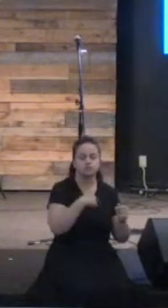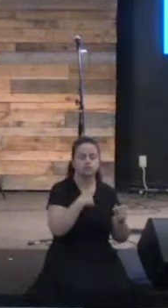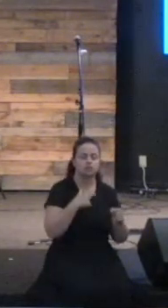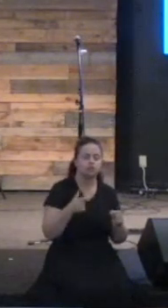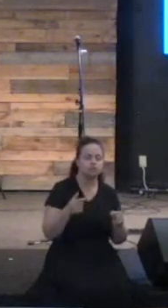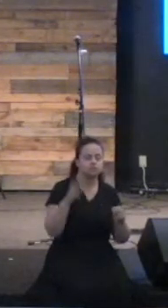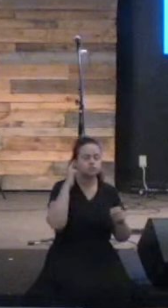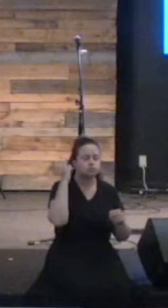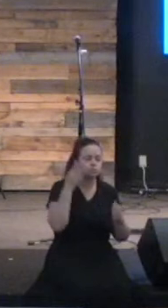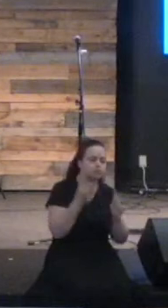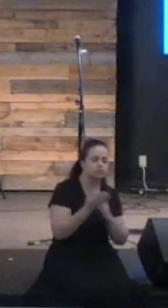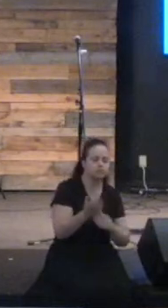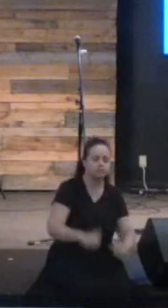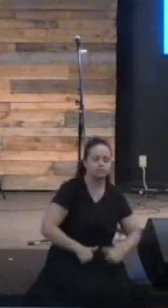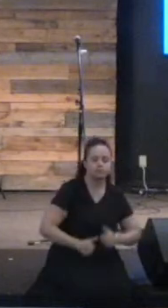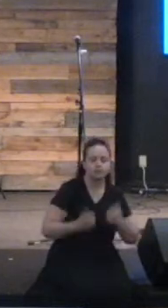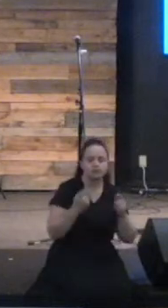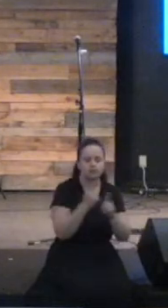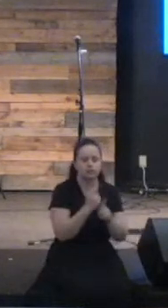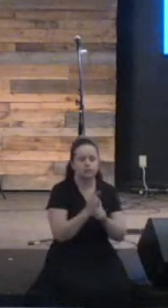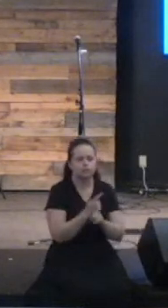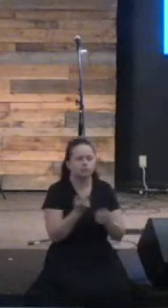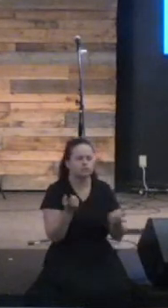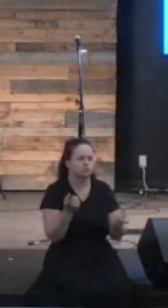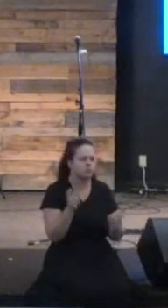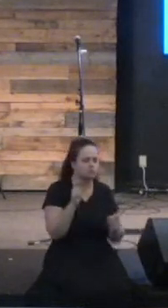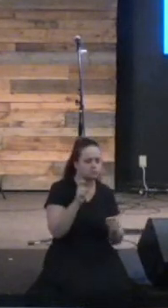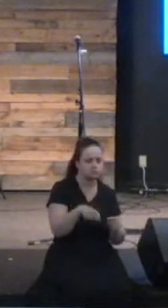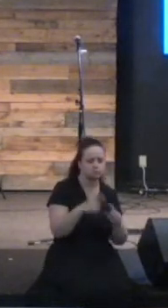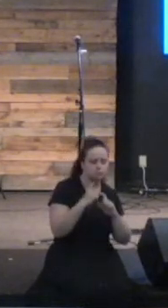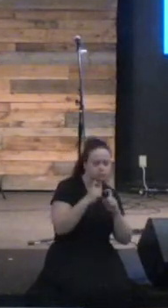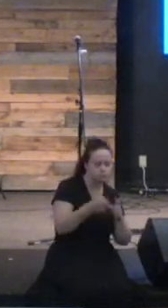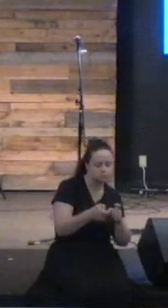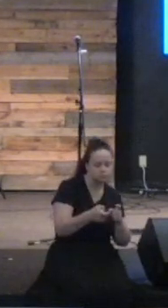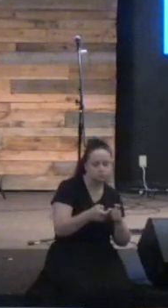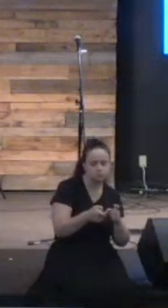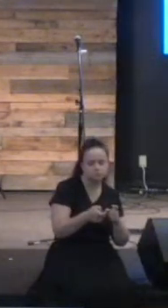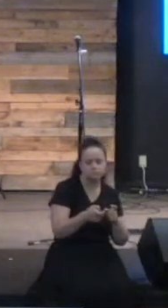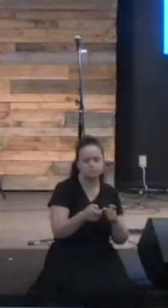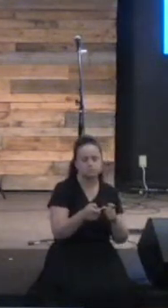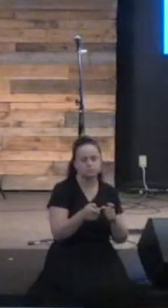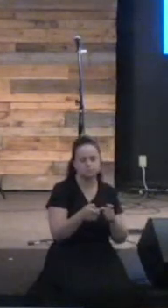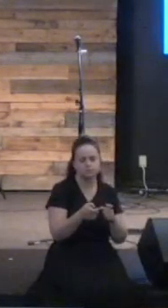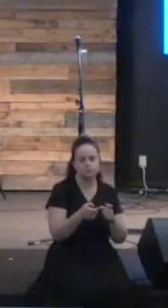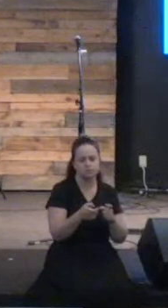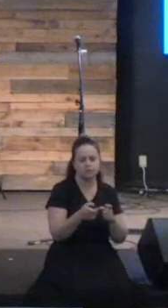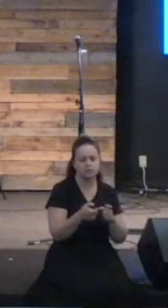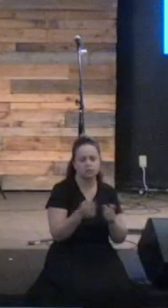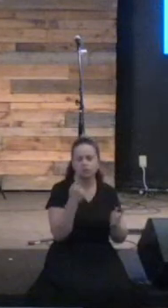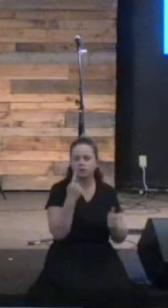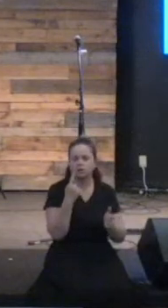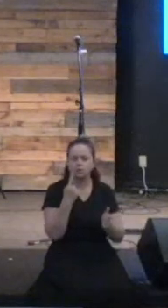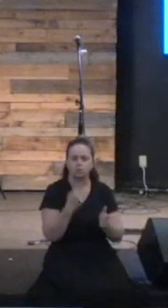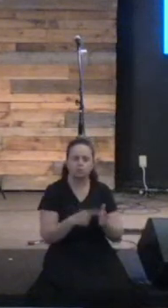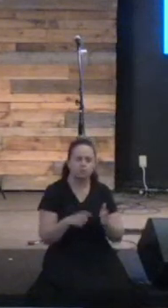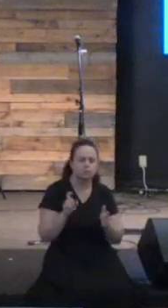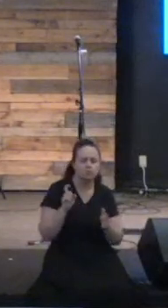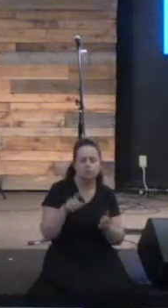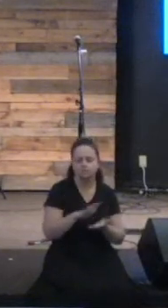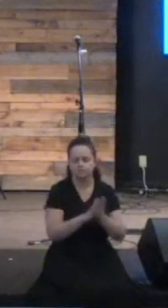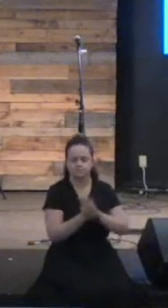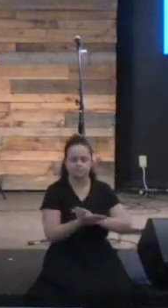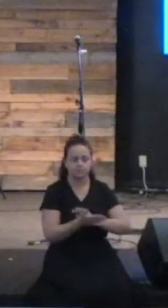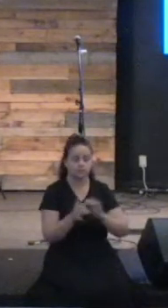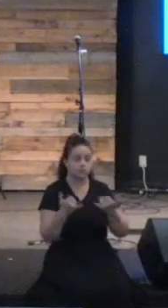life to figure out what is it we're supposed to give what is it that we're supposed to be and so right now is the